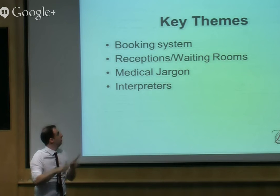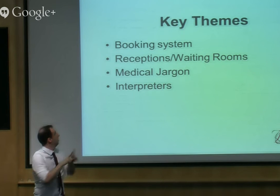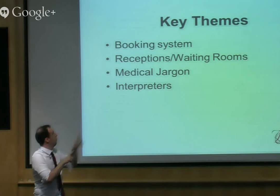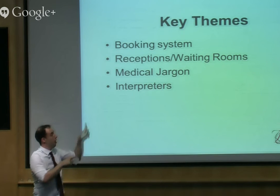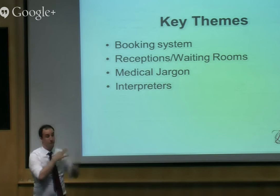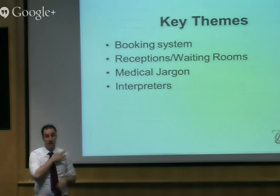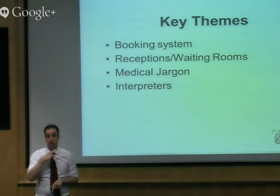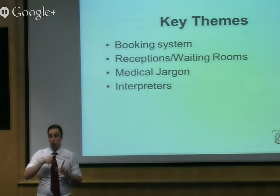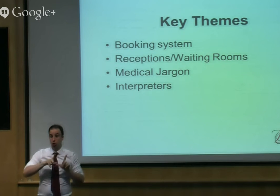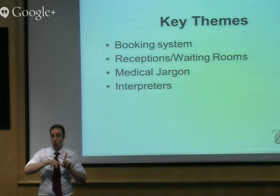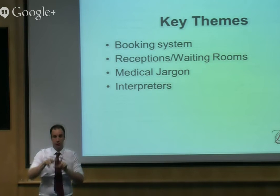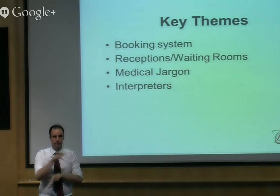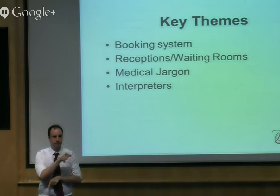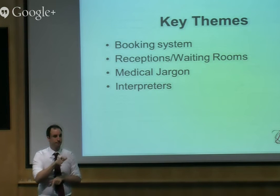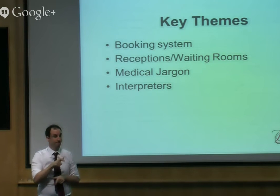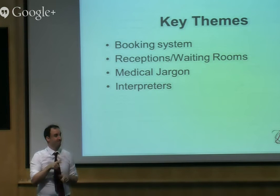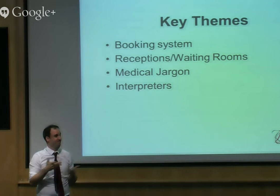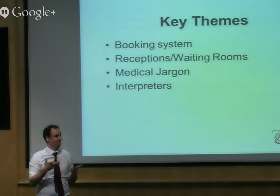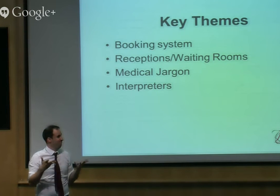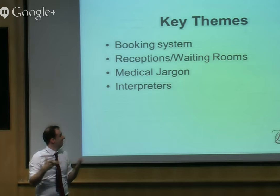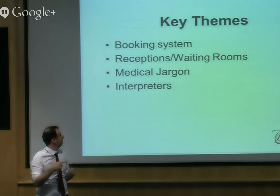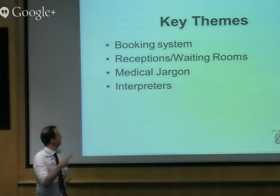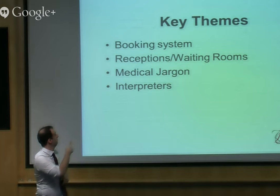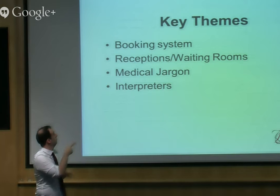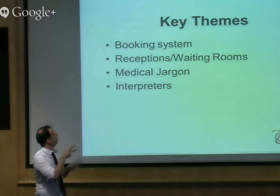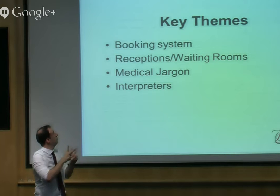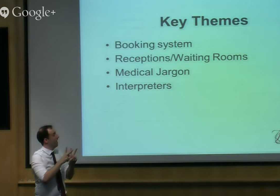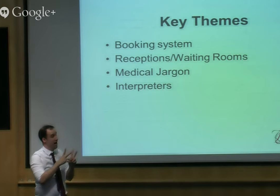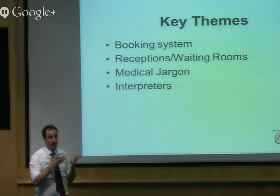booking system, that the reception areas, the waiting rooms were